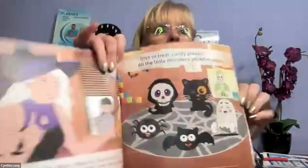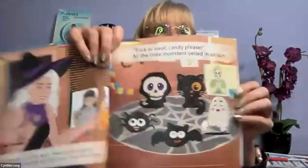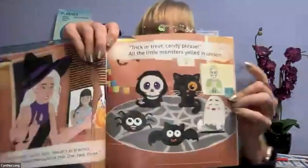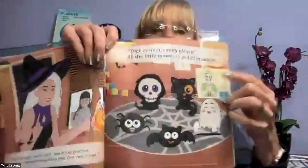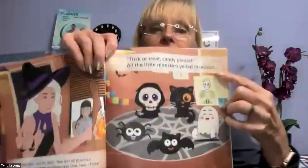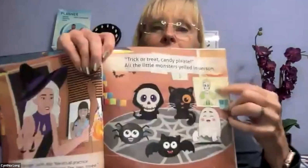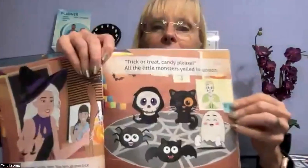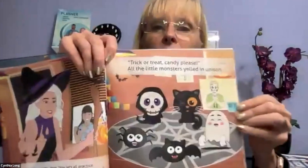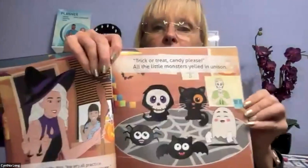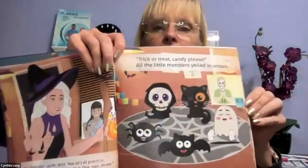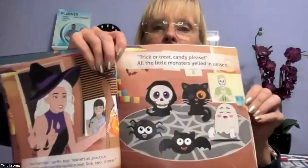So you see the sign language here,